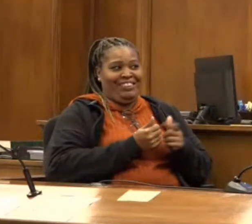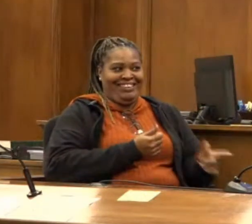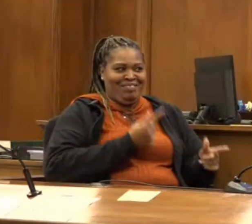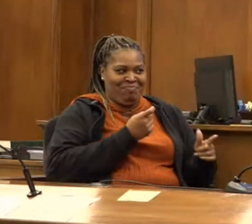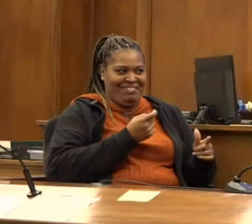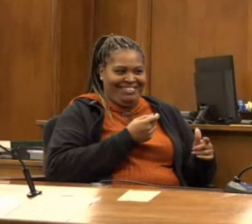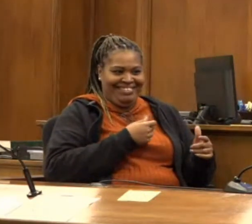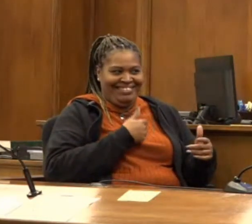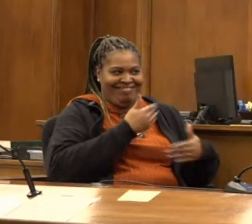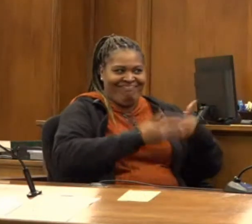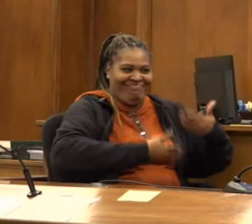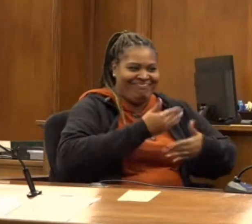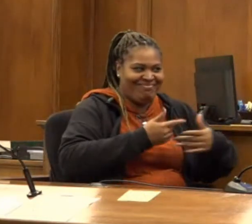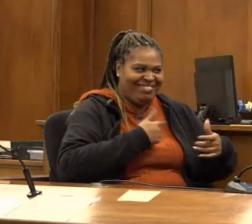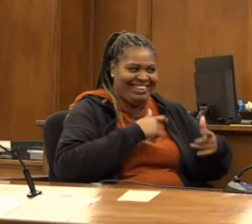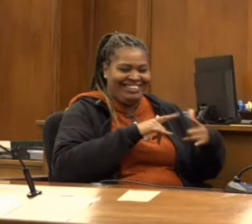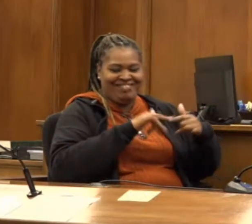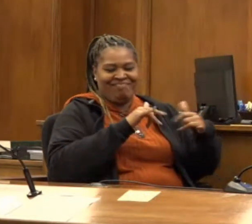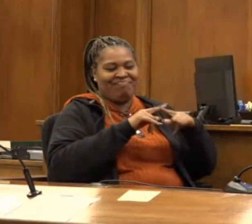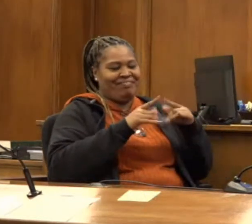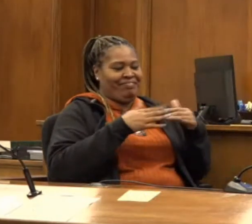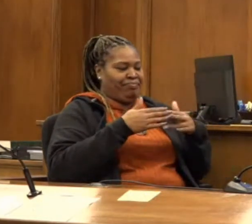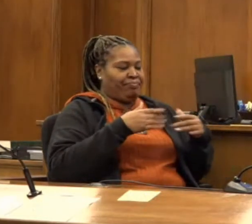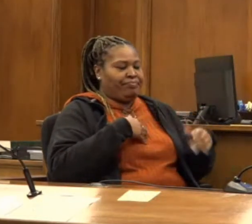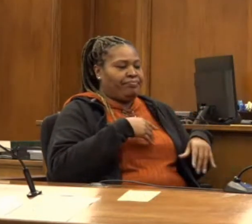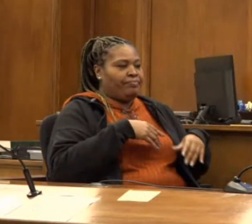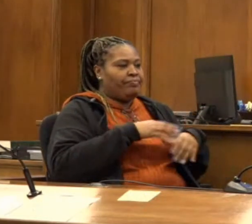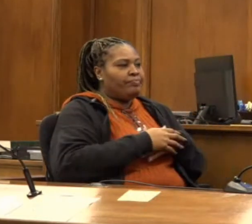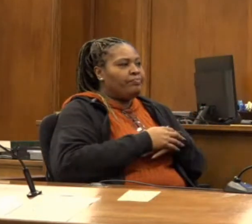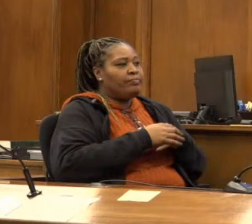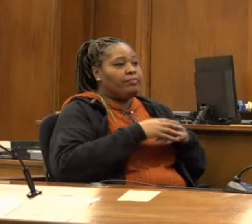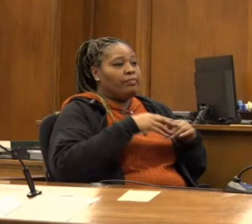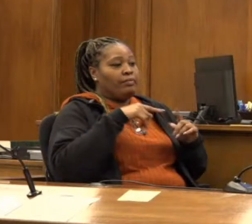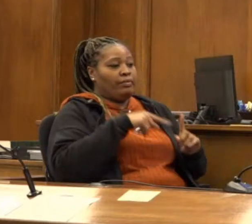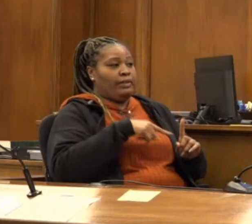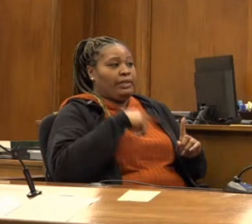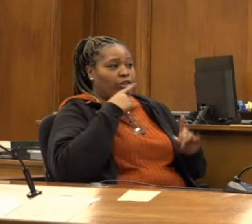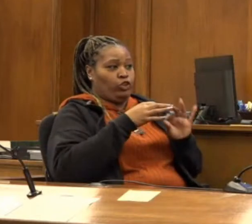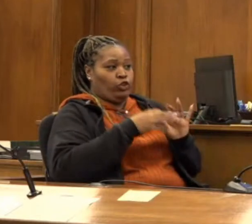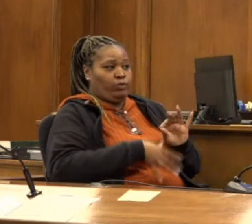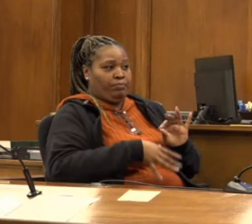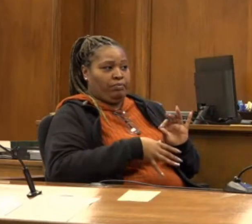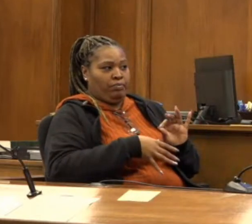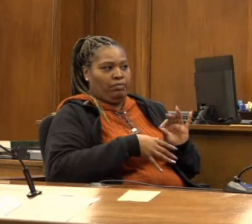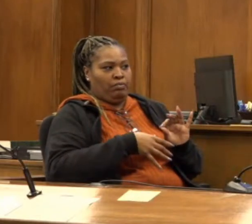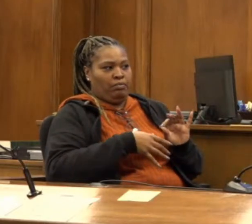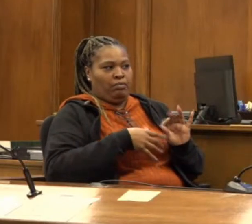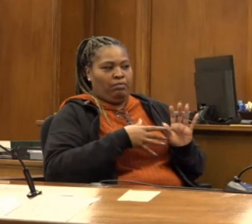hearing interpreter. And I'm sorry, I'm having a challenge with this process.